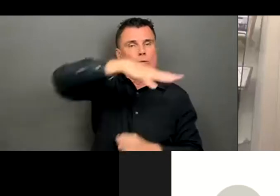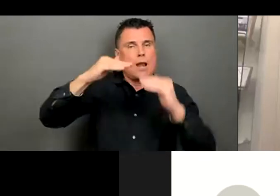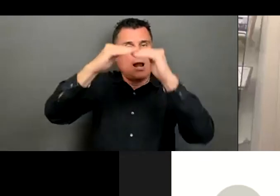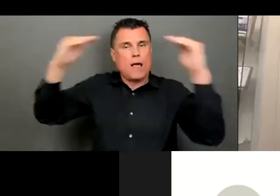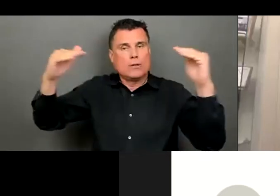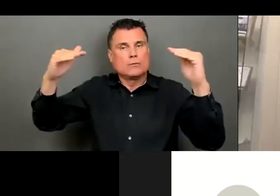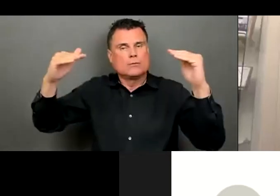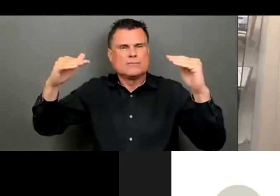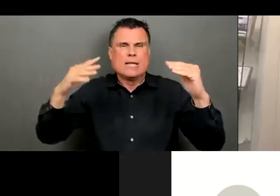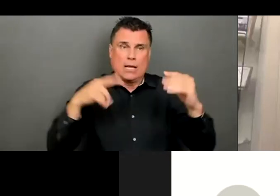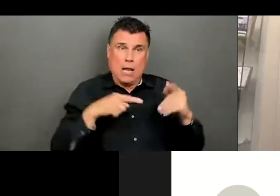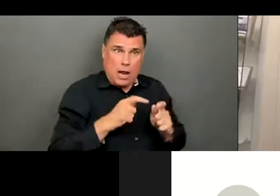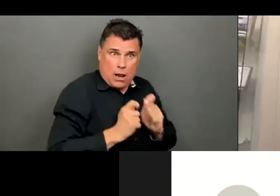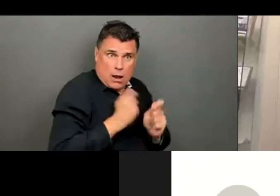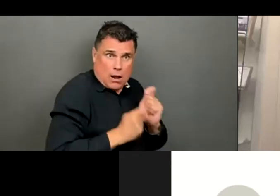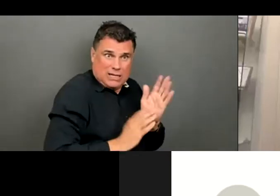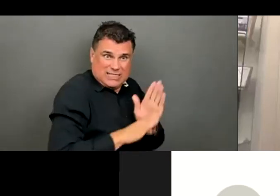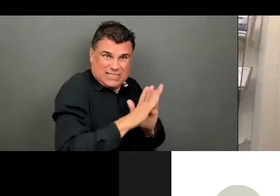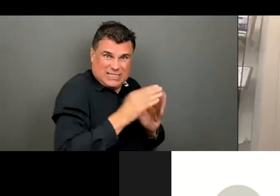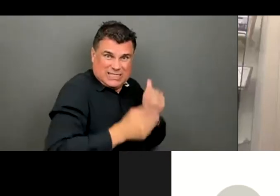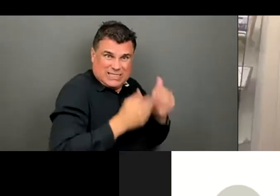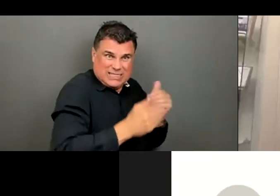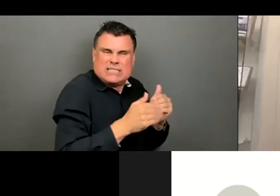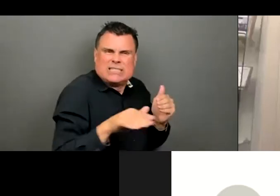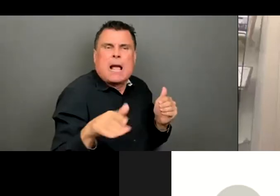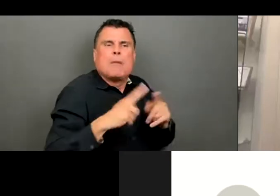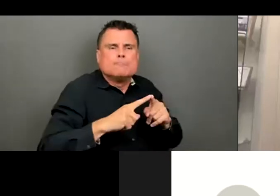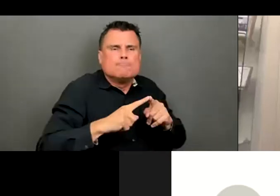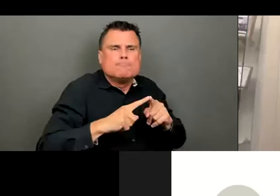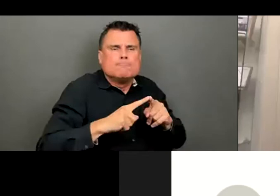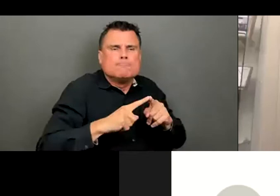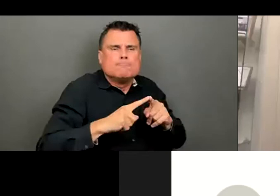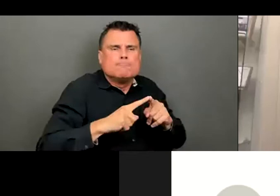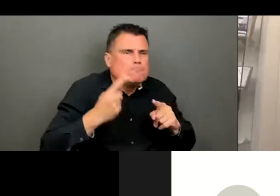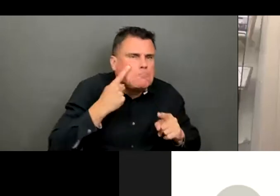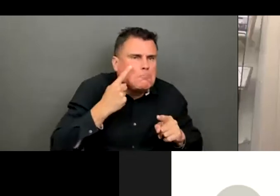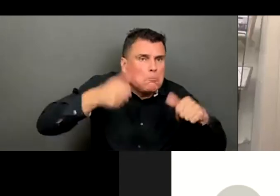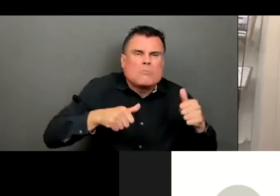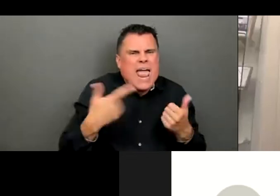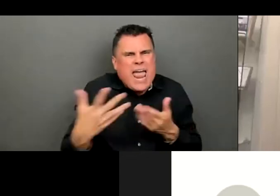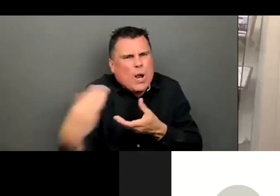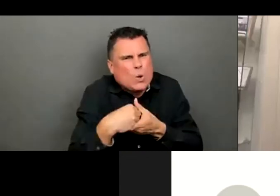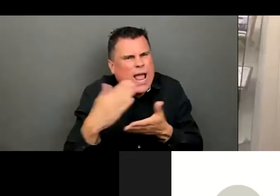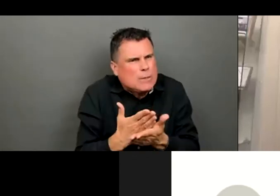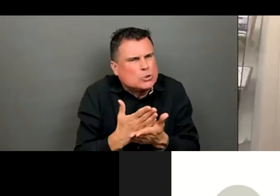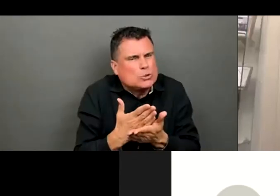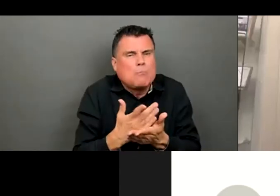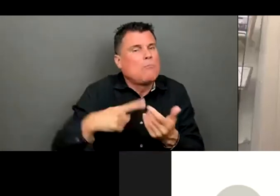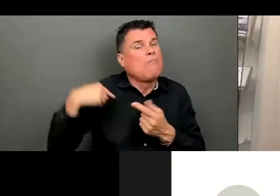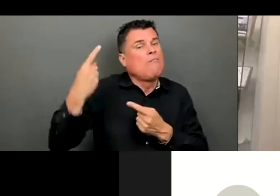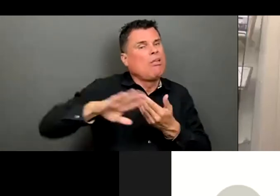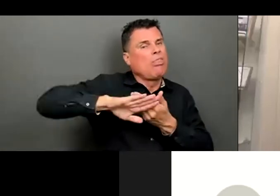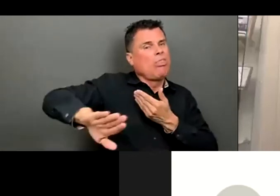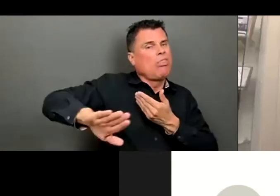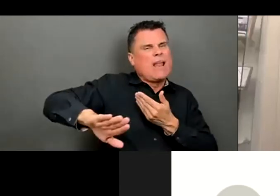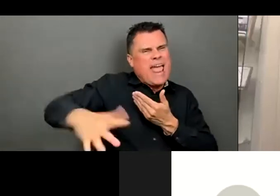not useful if we don't do something, like we don't really push it to the limit, because every time